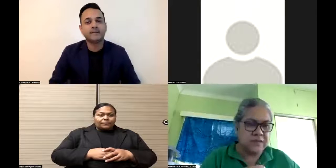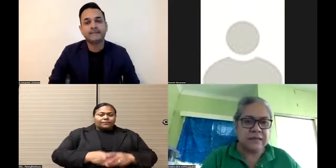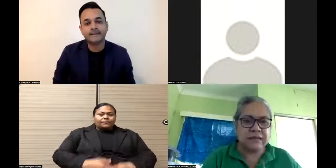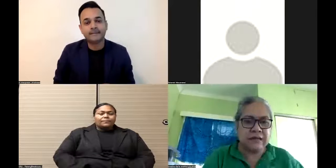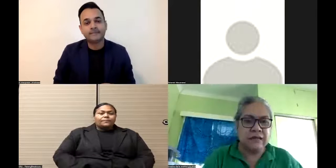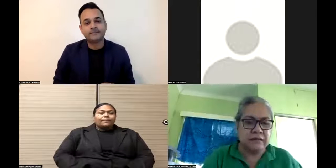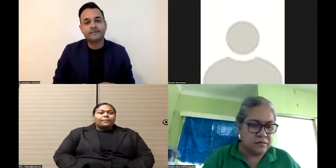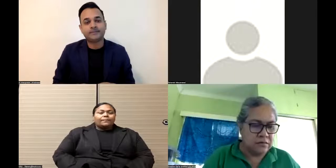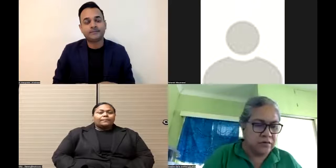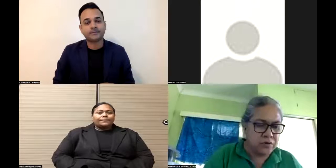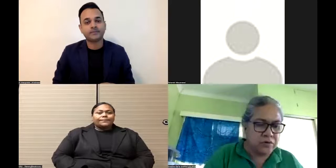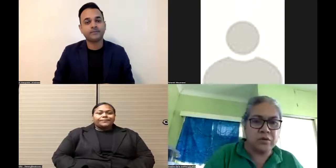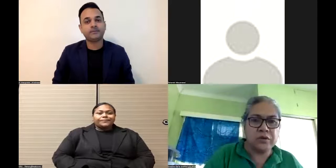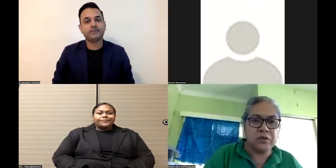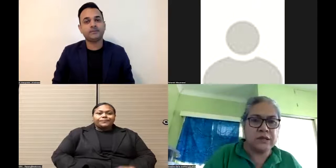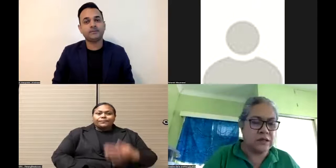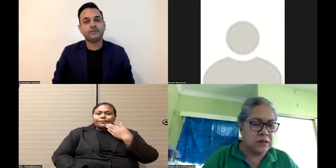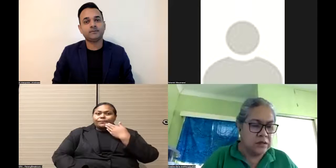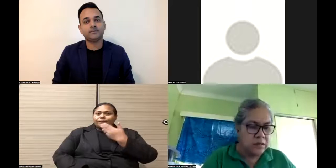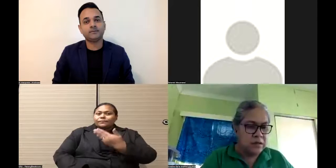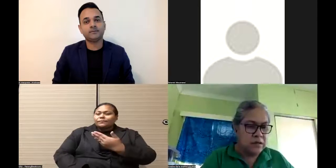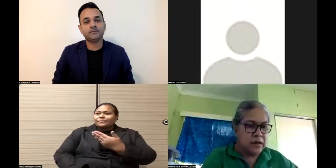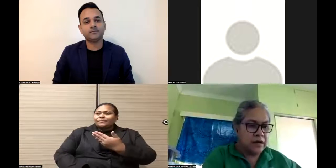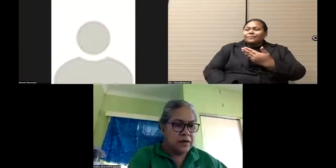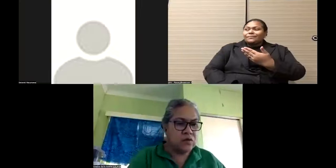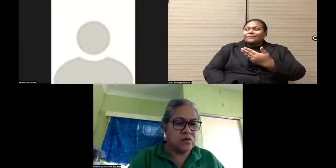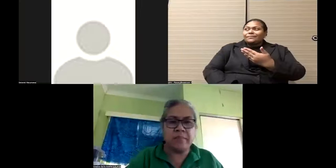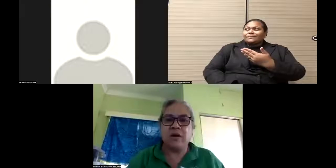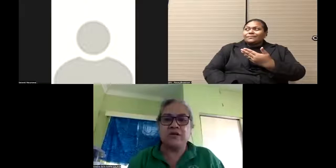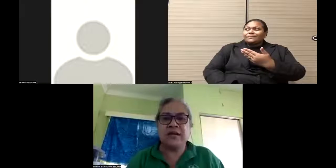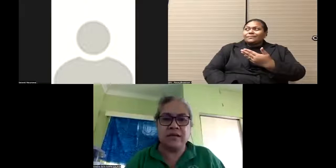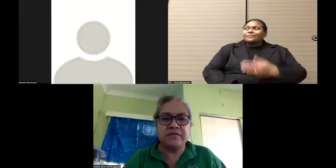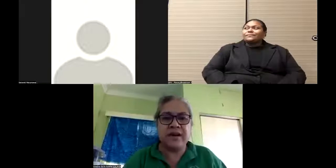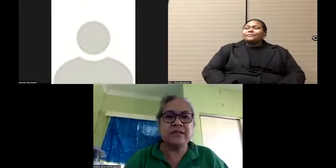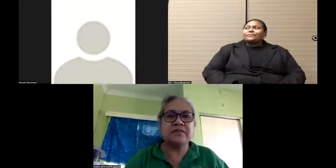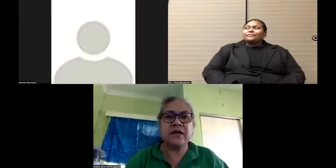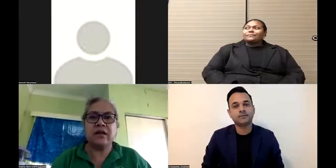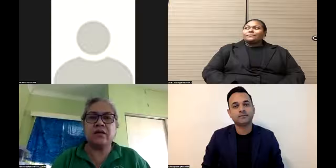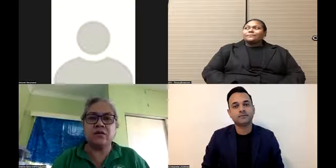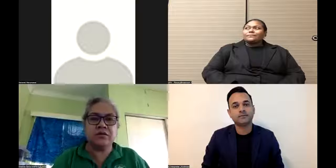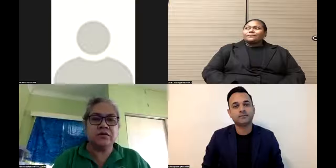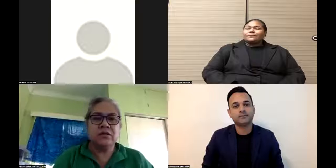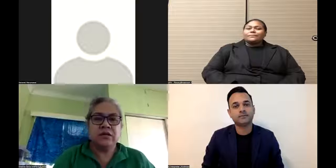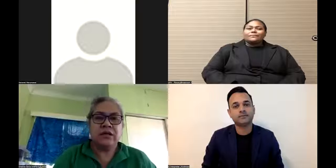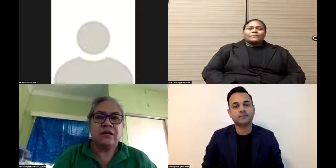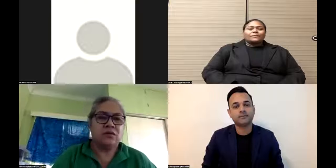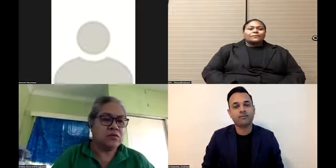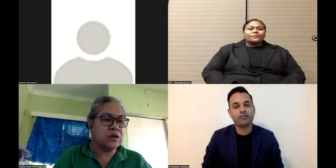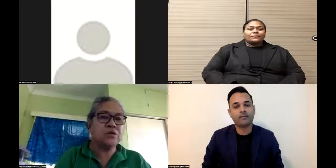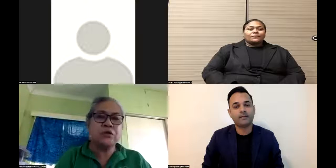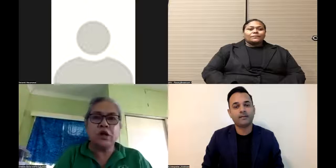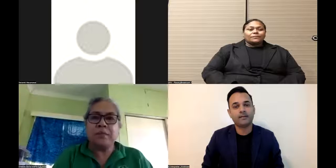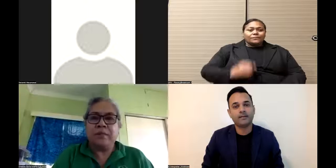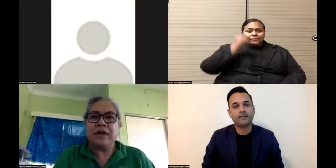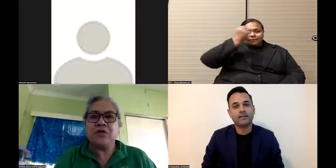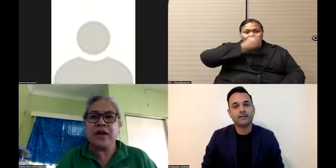Mr. Setta, for the opportunity. I have to apologize in advance if I cannot do a